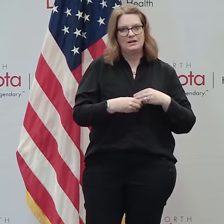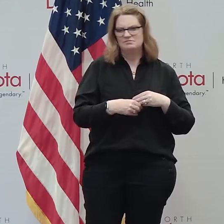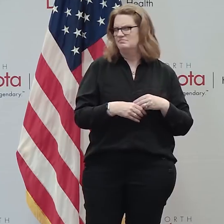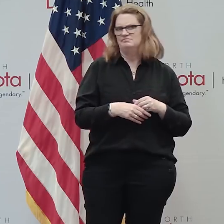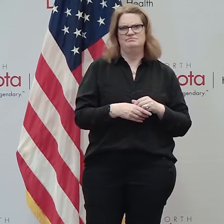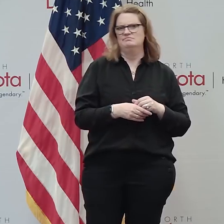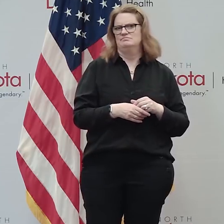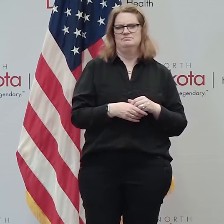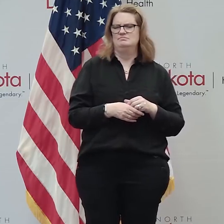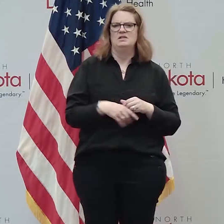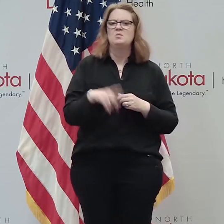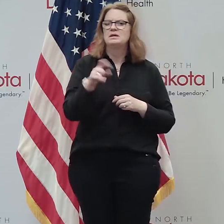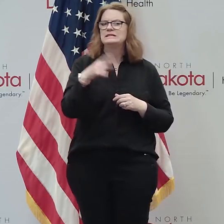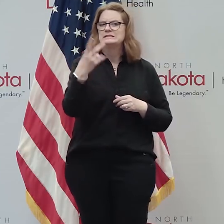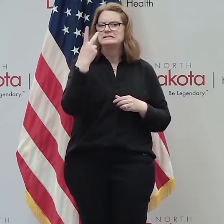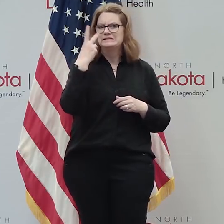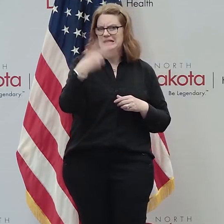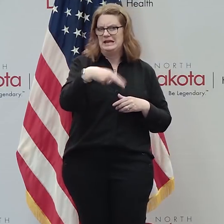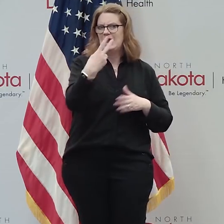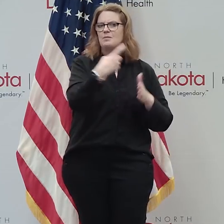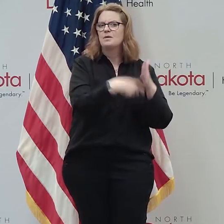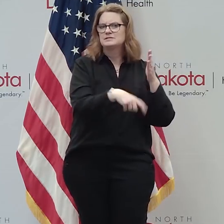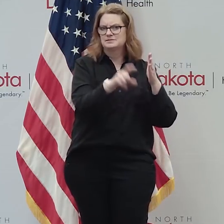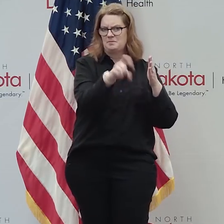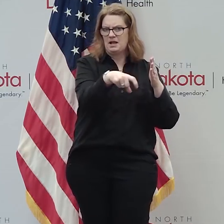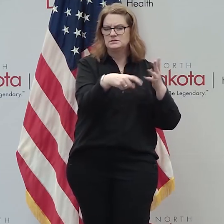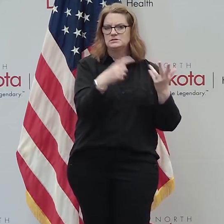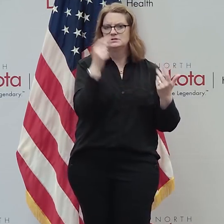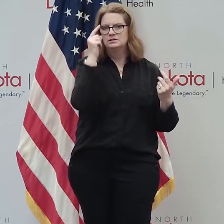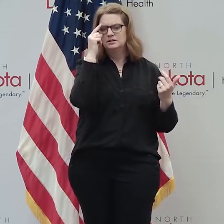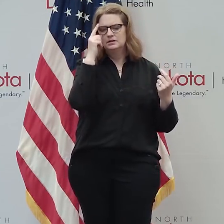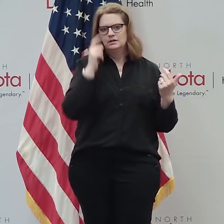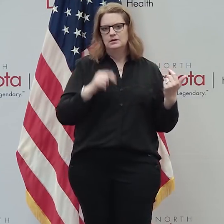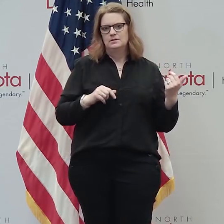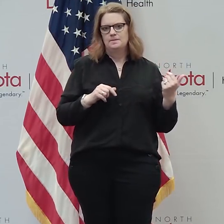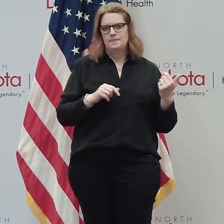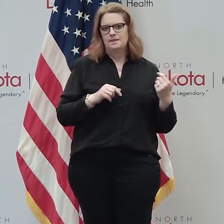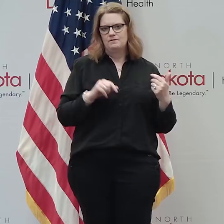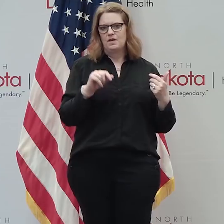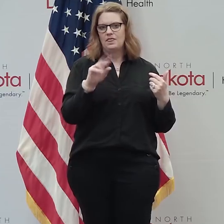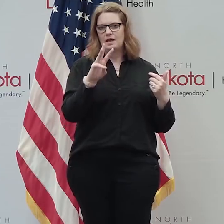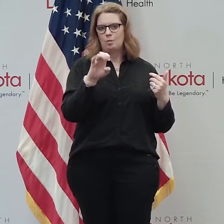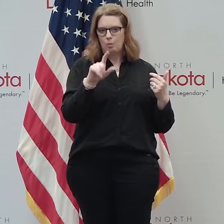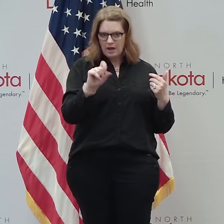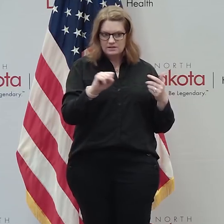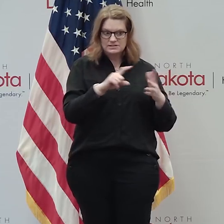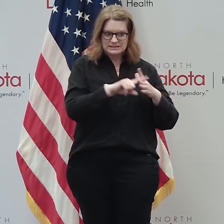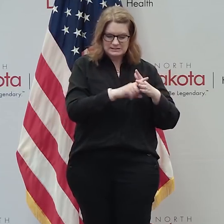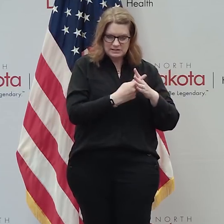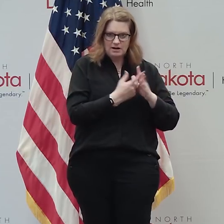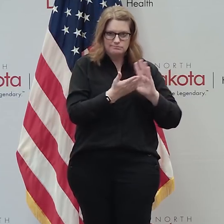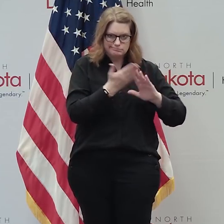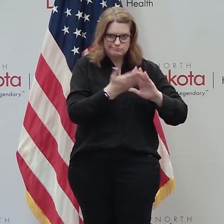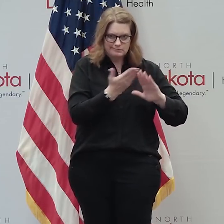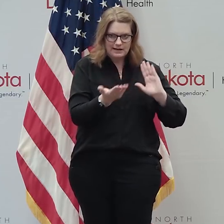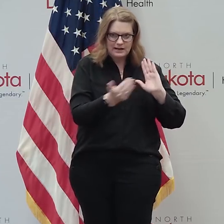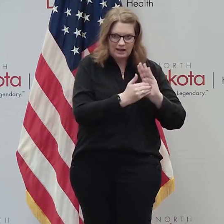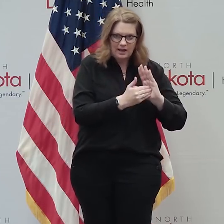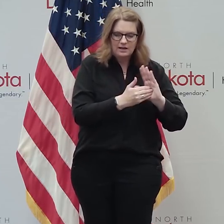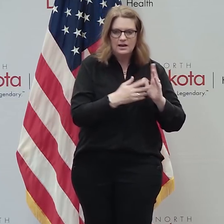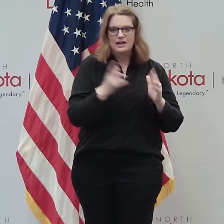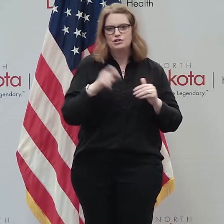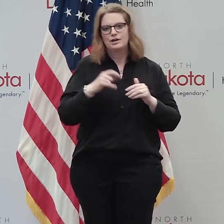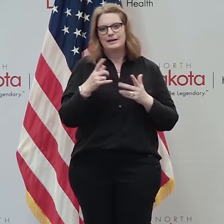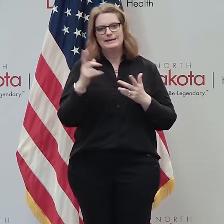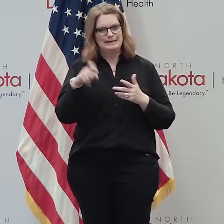to see higher prices than that. And so one of the things that you need to get the wells turned back on is you need oil field services workers to do that.